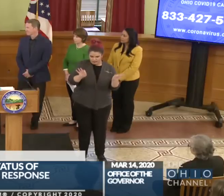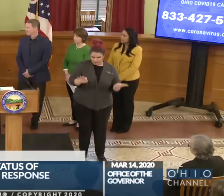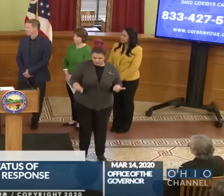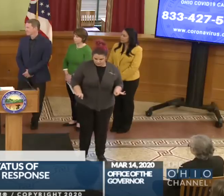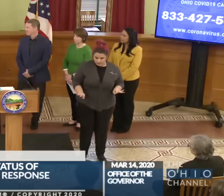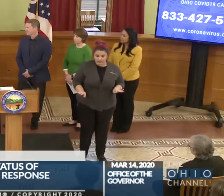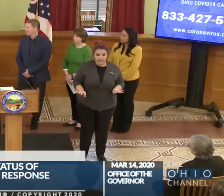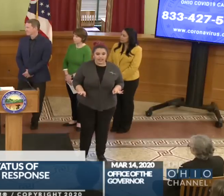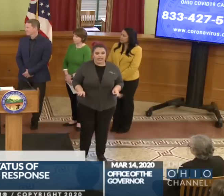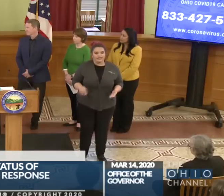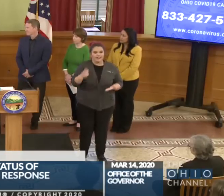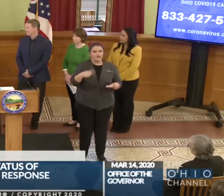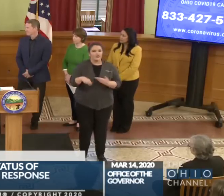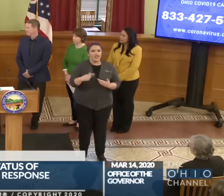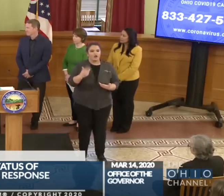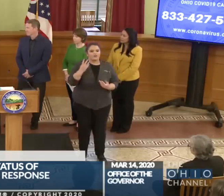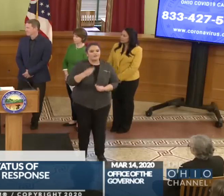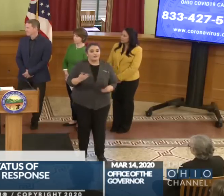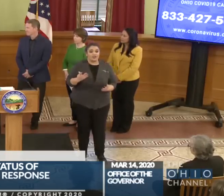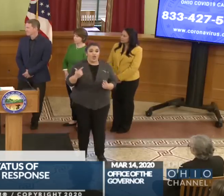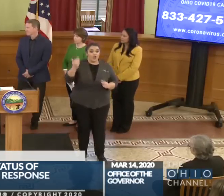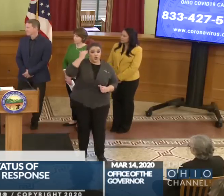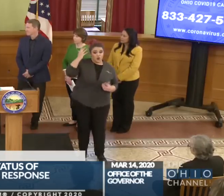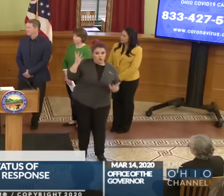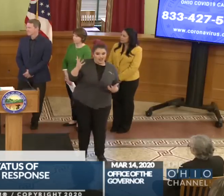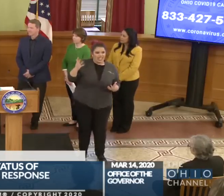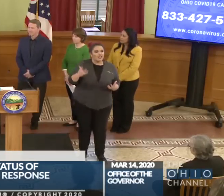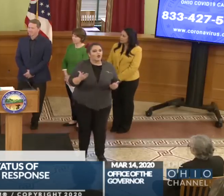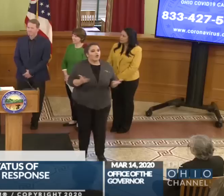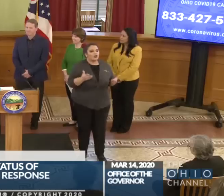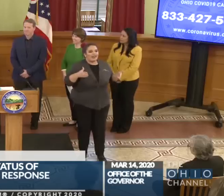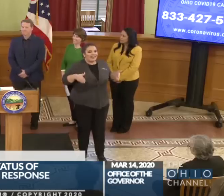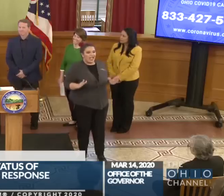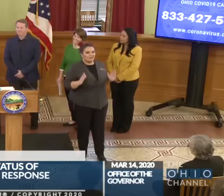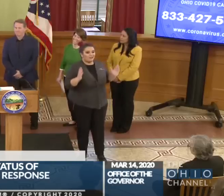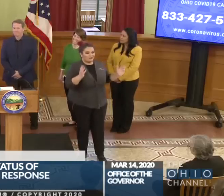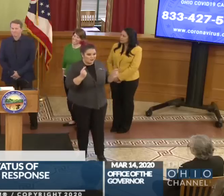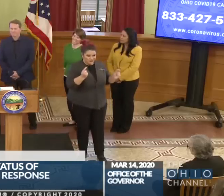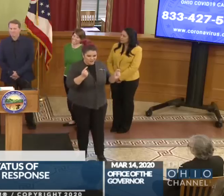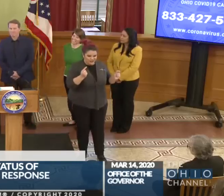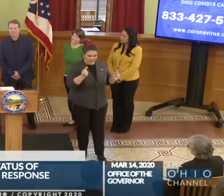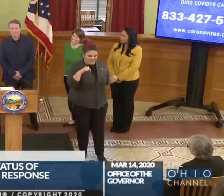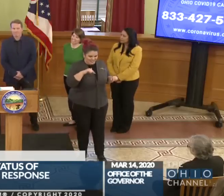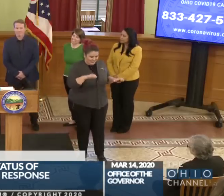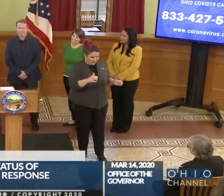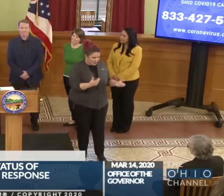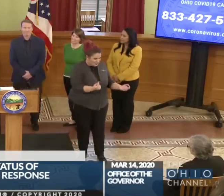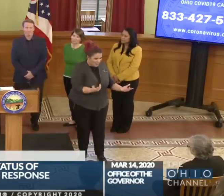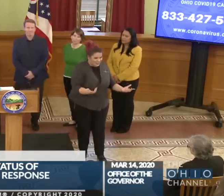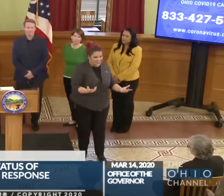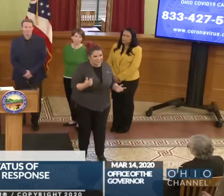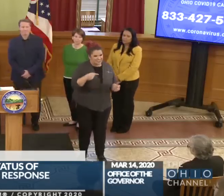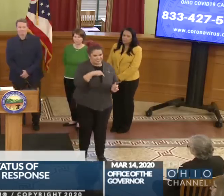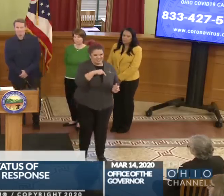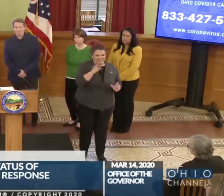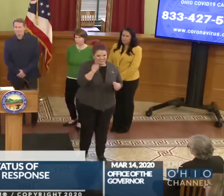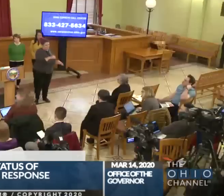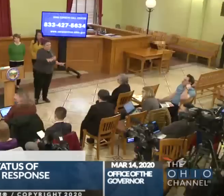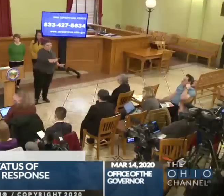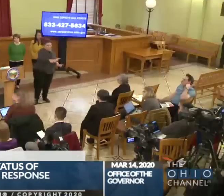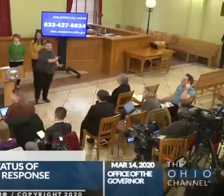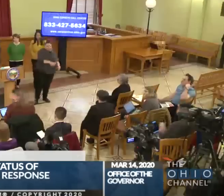know and what you can do. What are you allowed to go do? Because I think we need more of that.